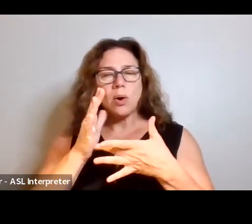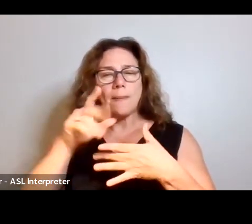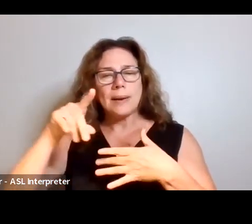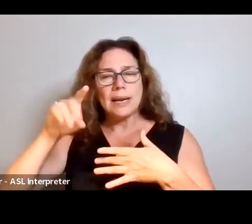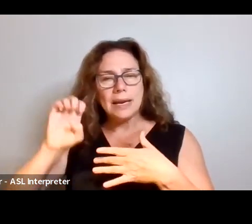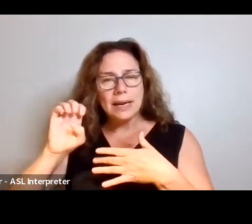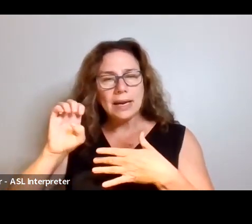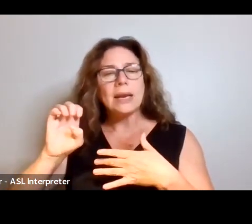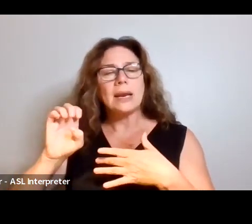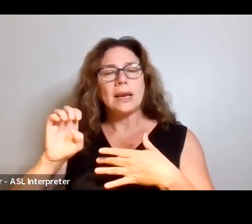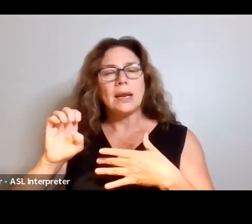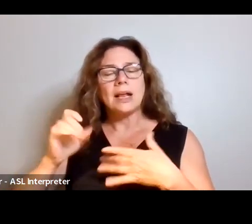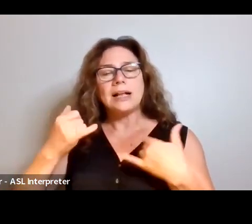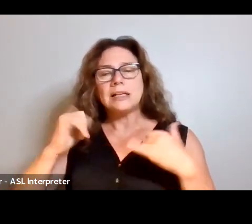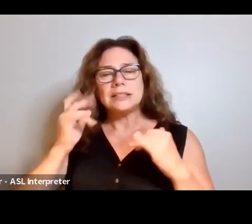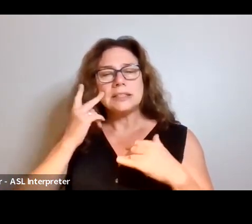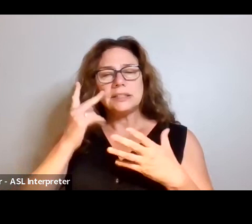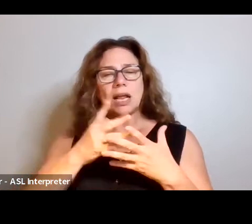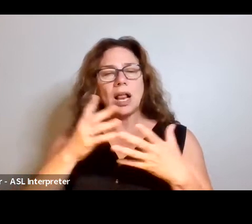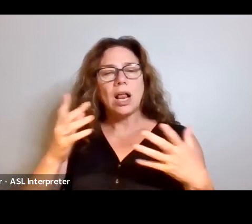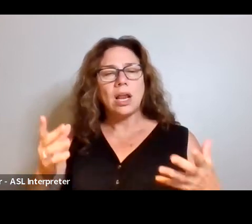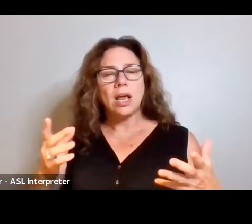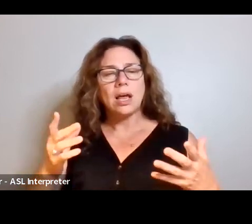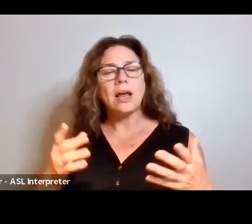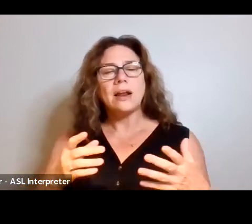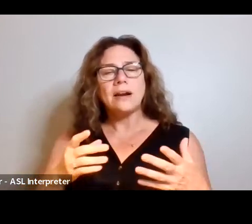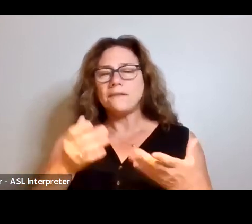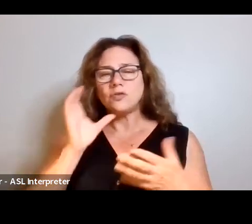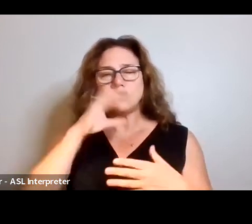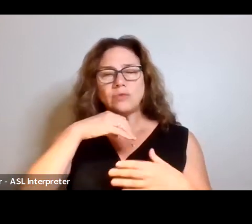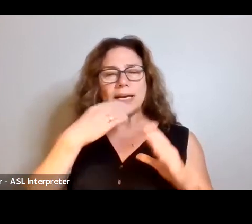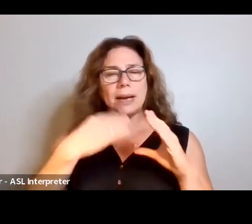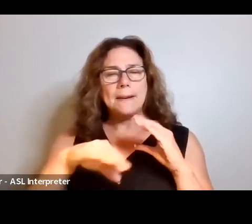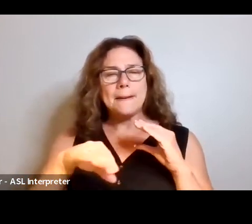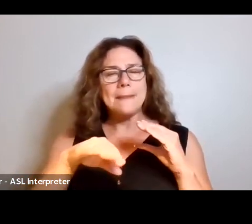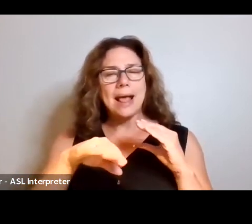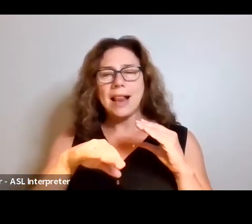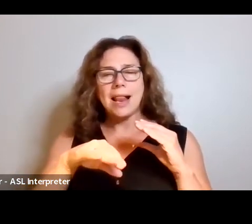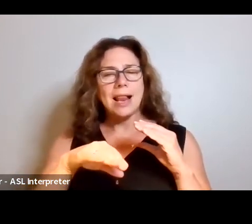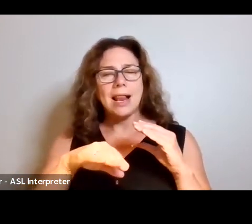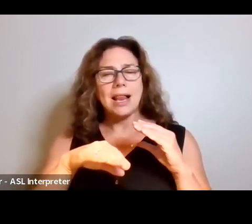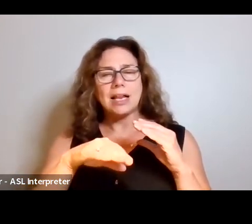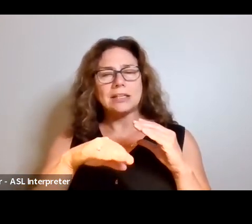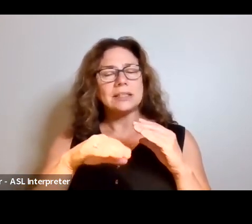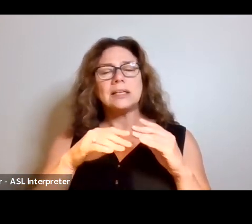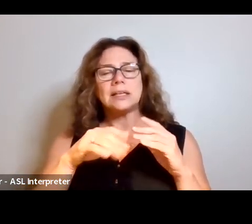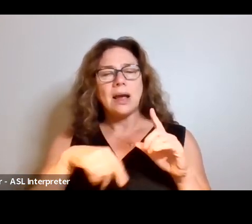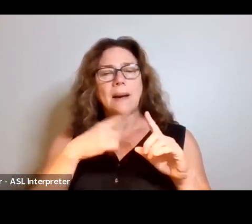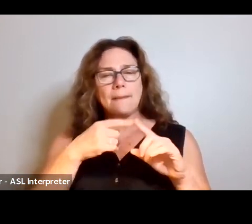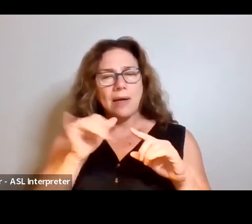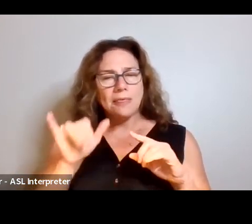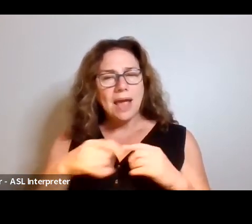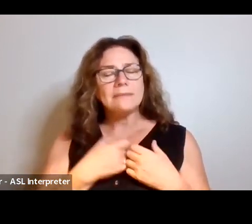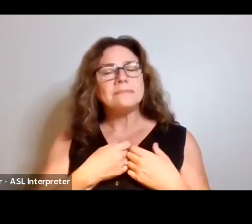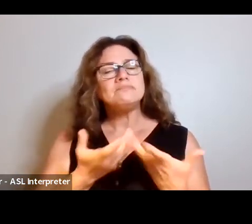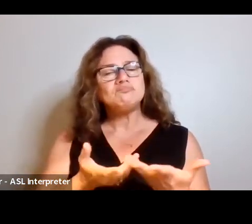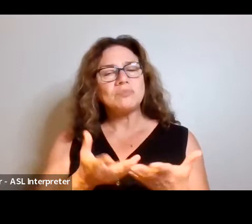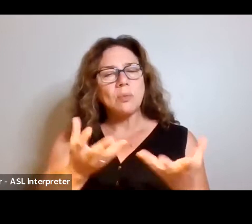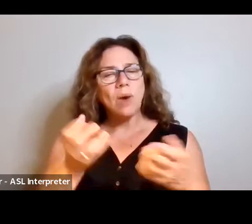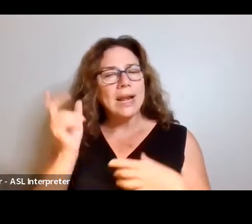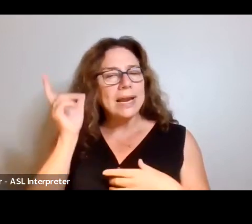Because I still see a lot of strange email traffic, and I'd like to hear some more about that.